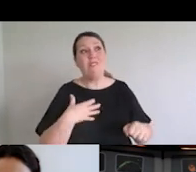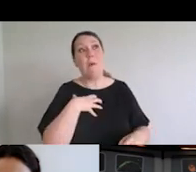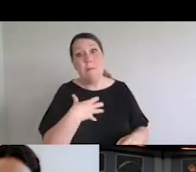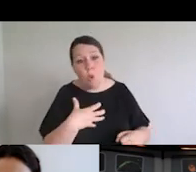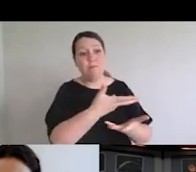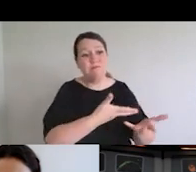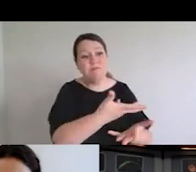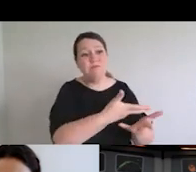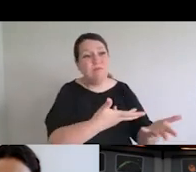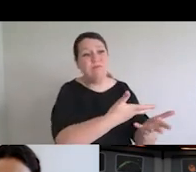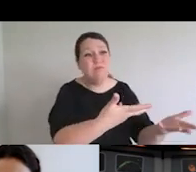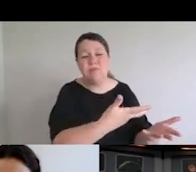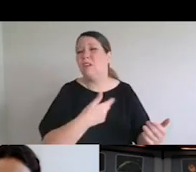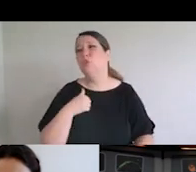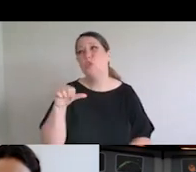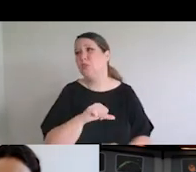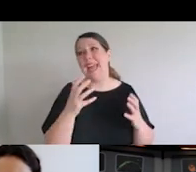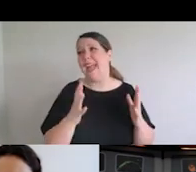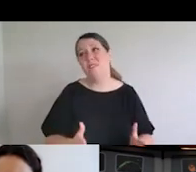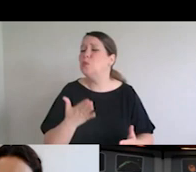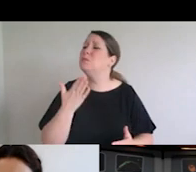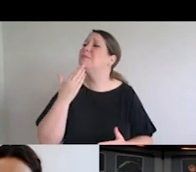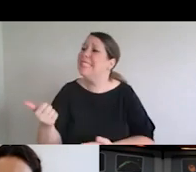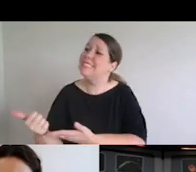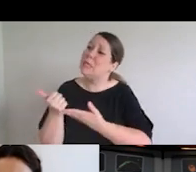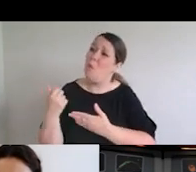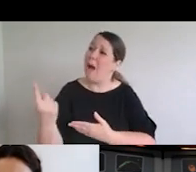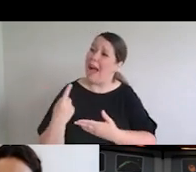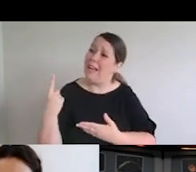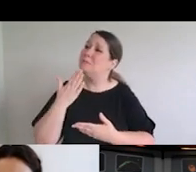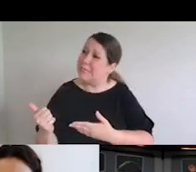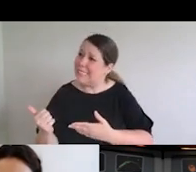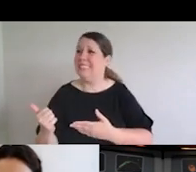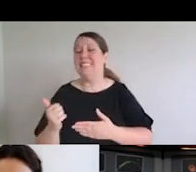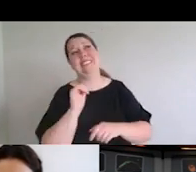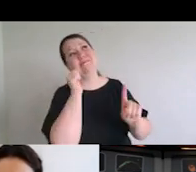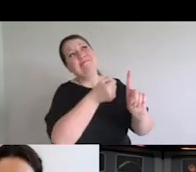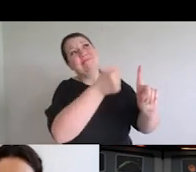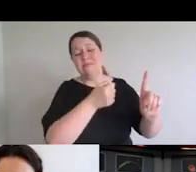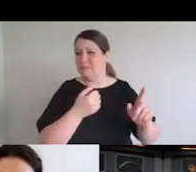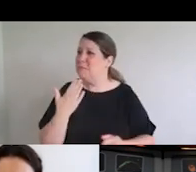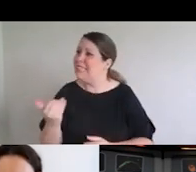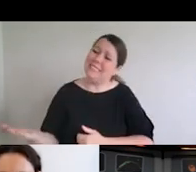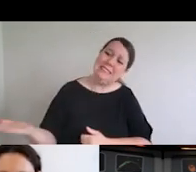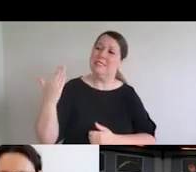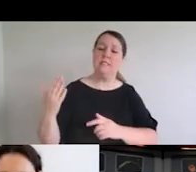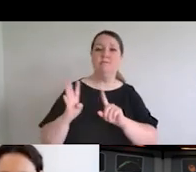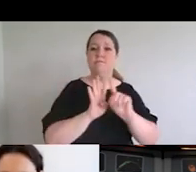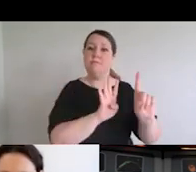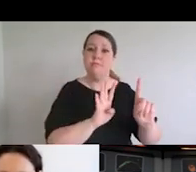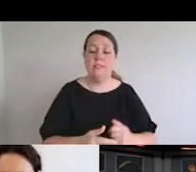and effective legislation. That's how you do it. And the other thing you do, you've got newspapers, write a letter to the